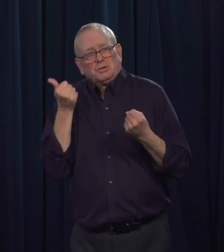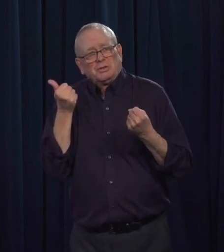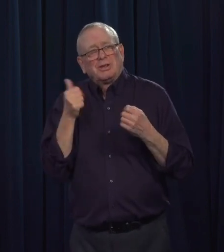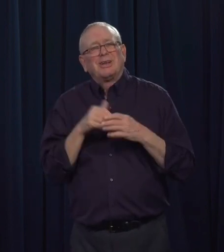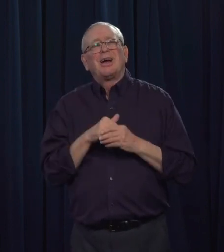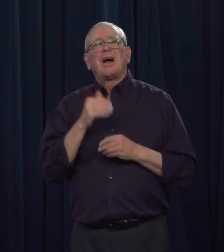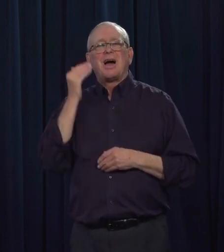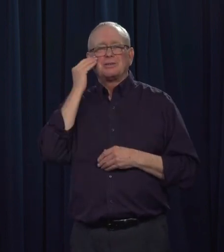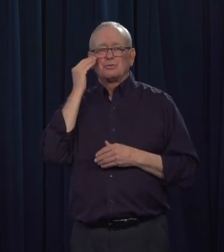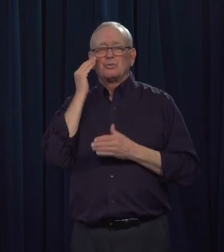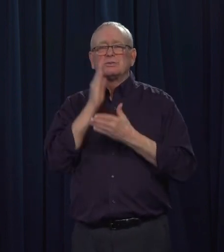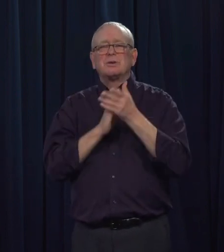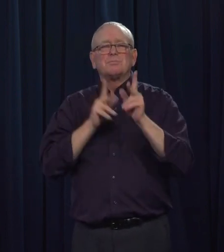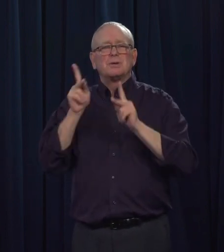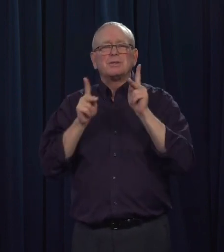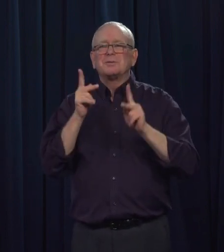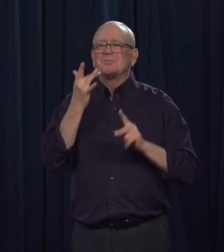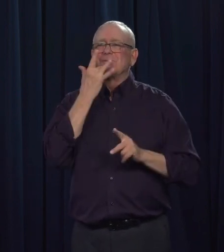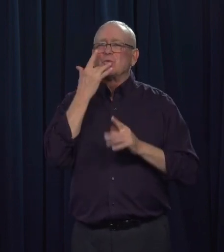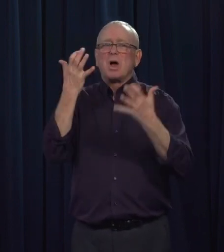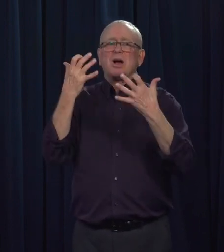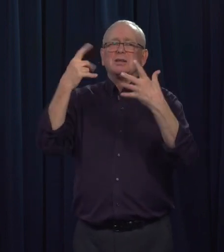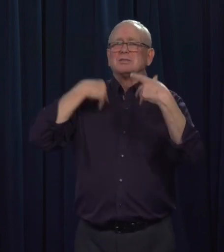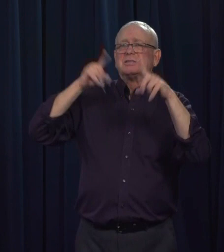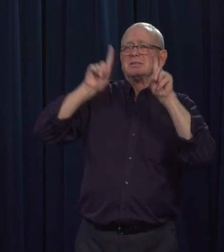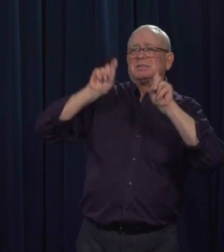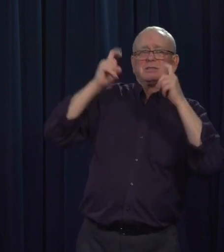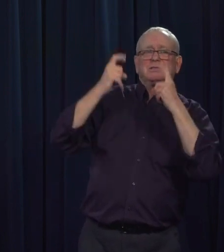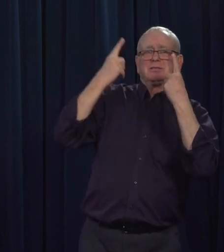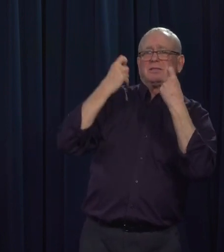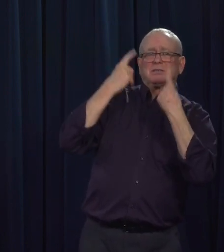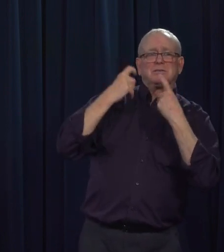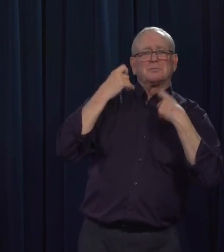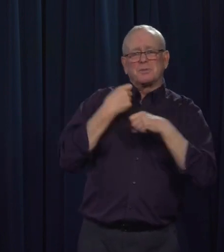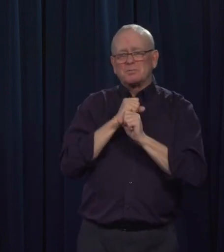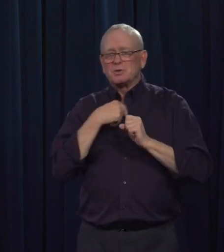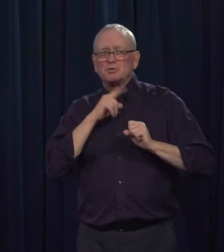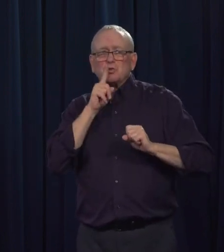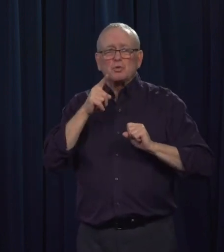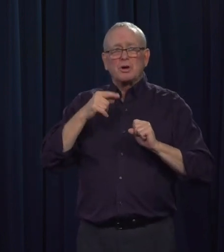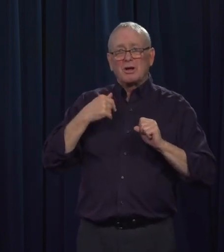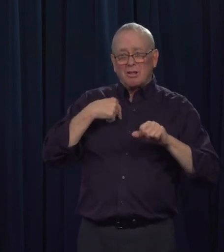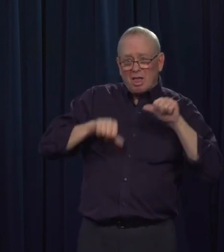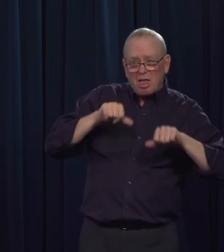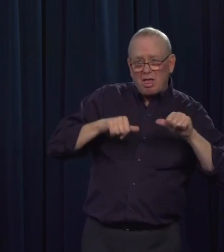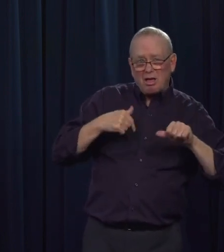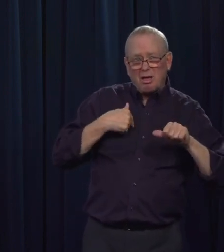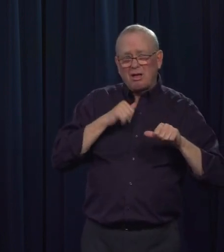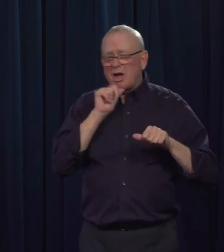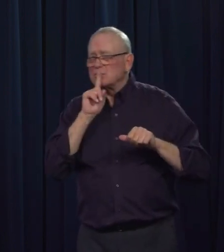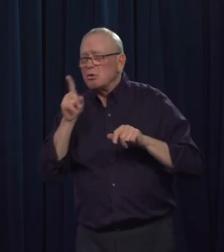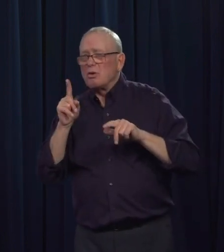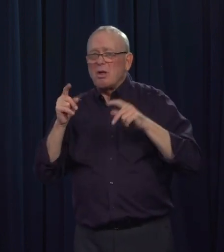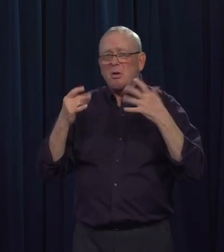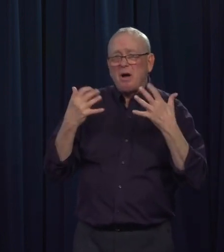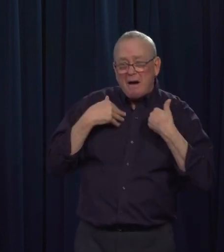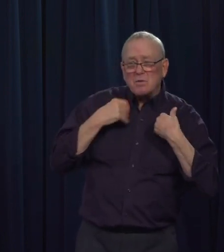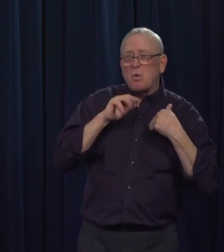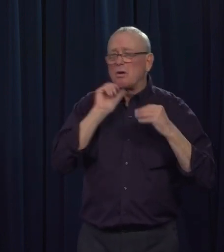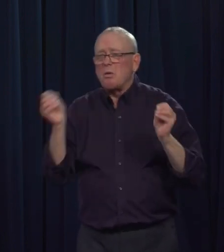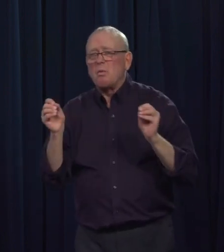those unsure whether they have a minor bug or COVID-19. It is important to remember that the majority of people who